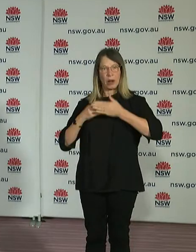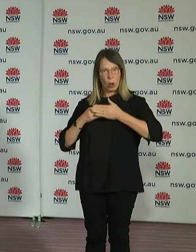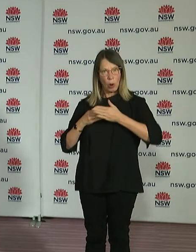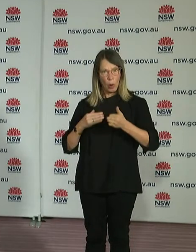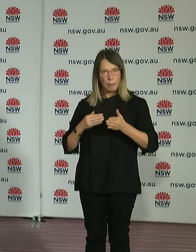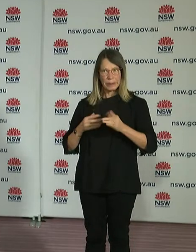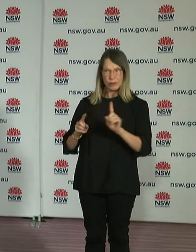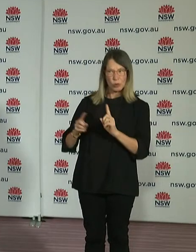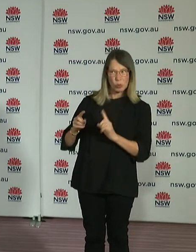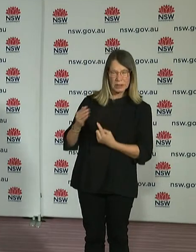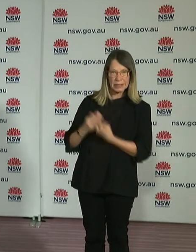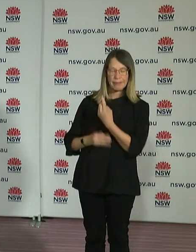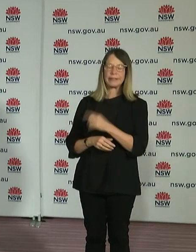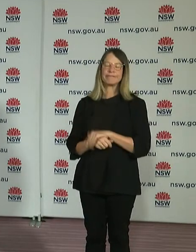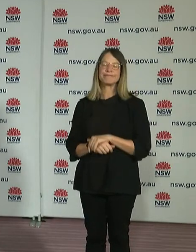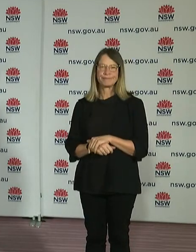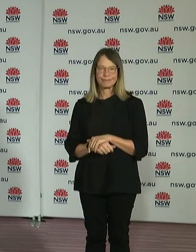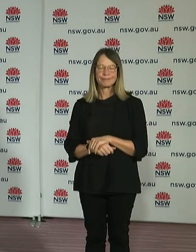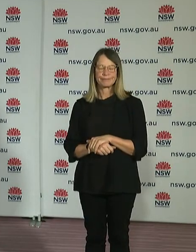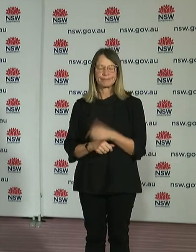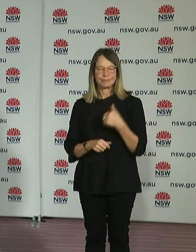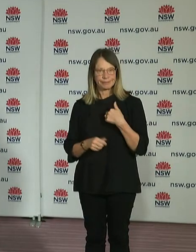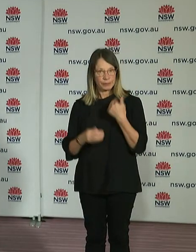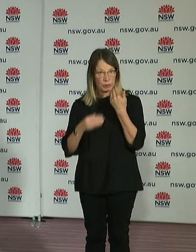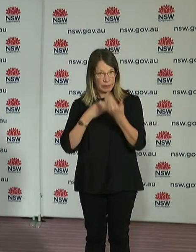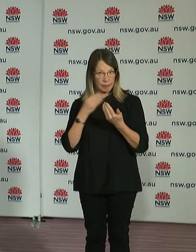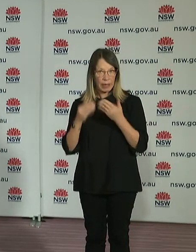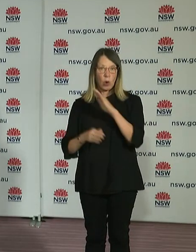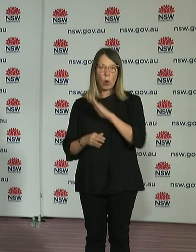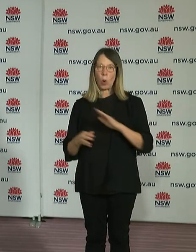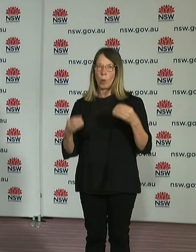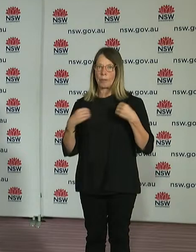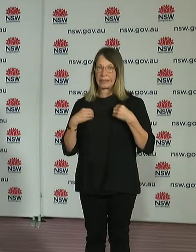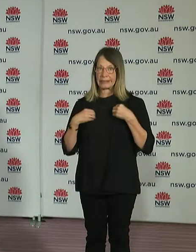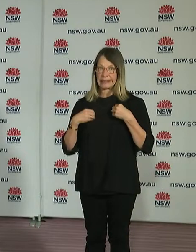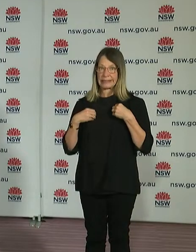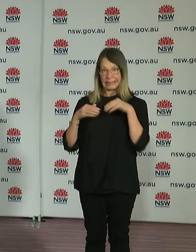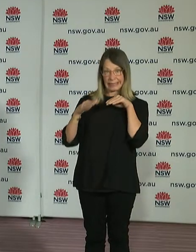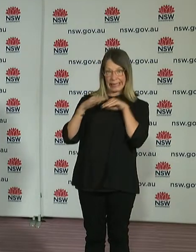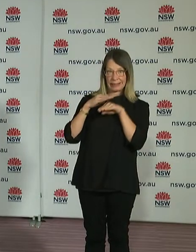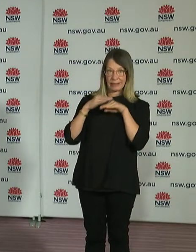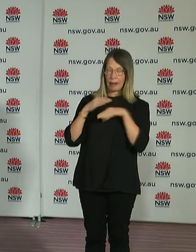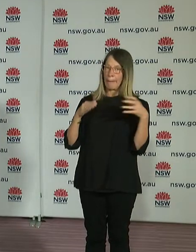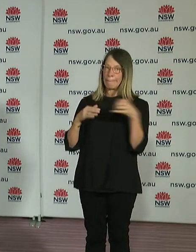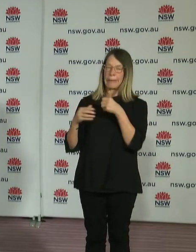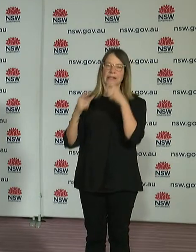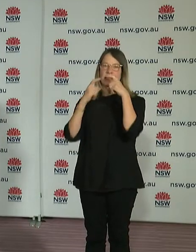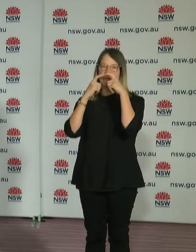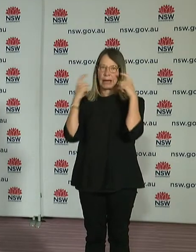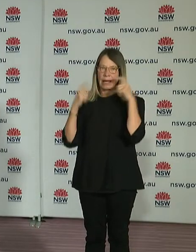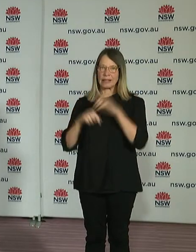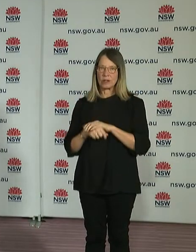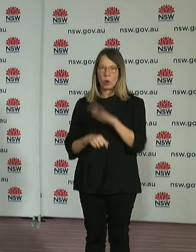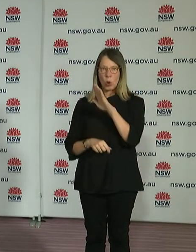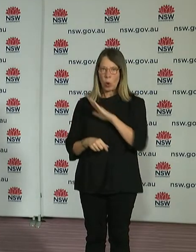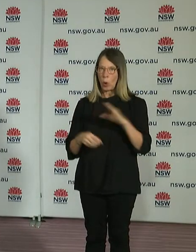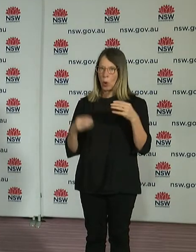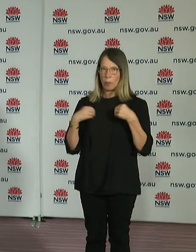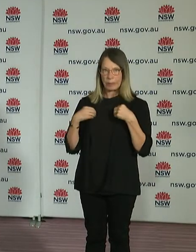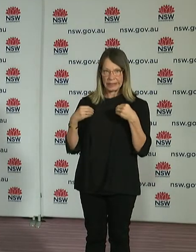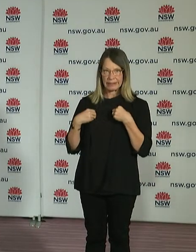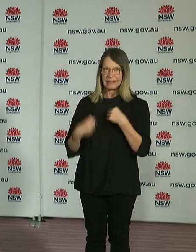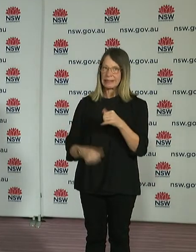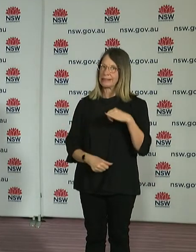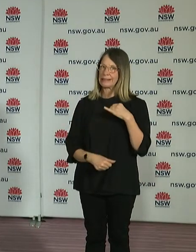All businesses will be having indoor mask wearing. All businesses will be having fully vaccinated staff. And can I